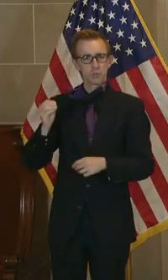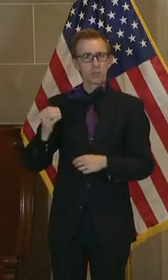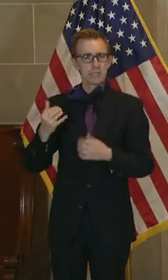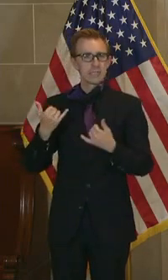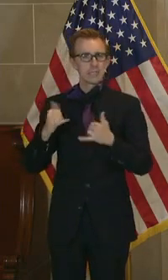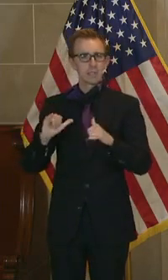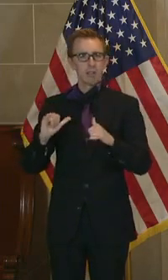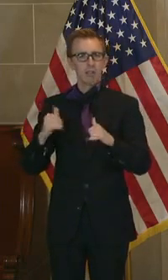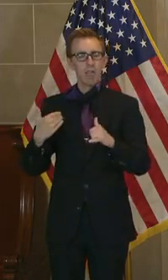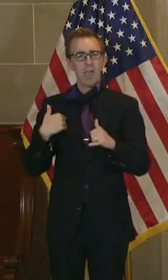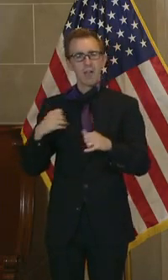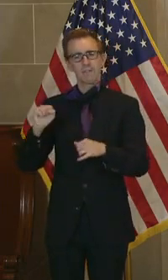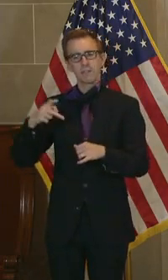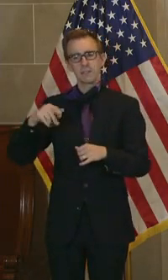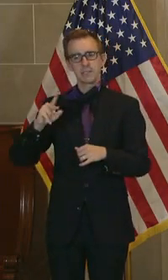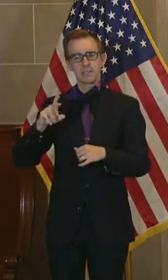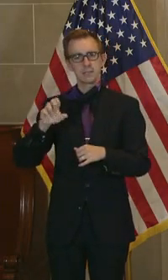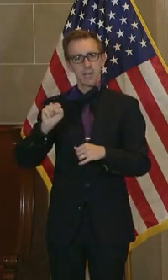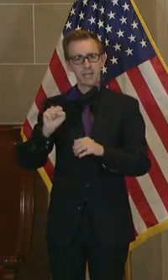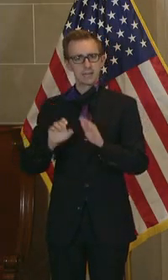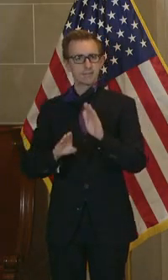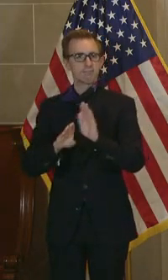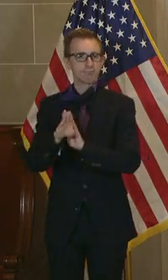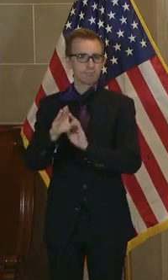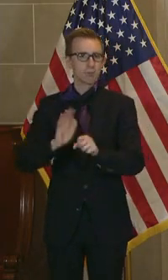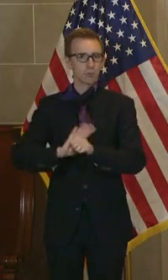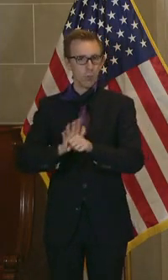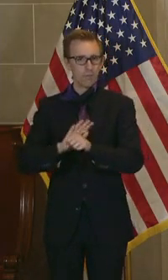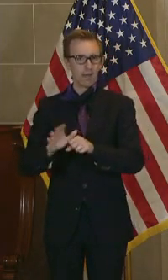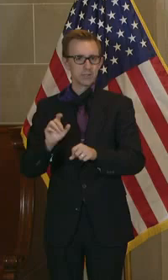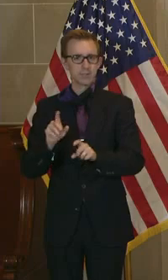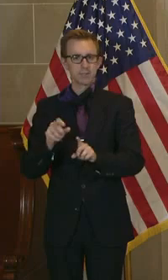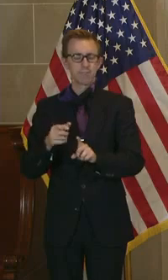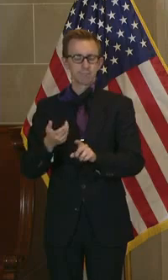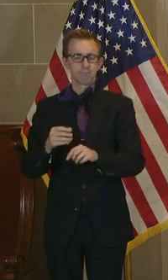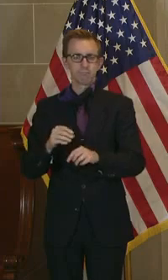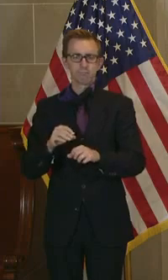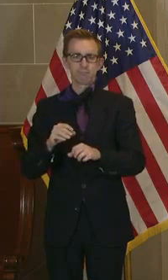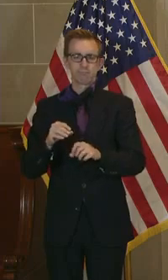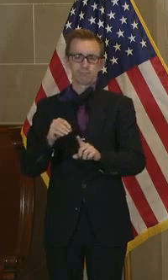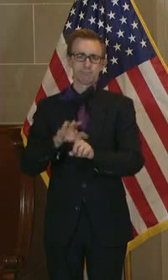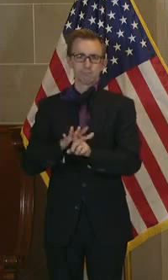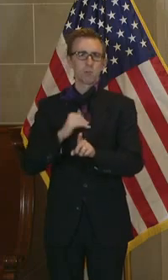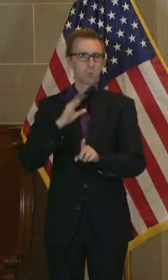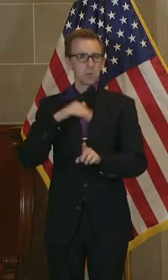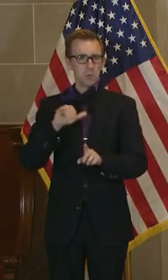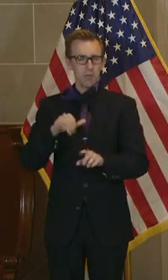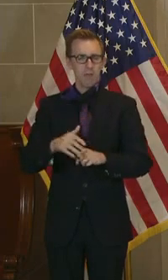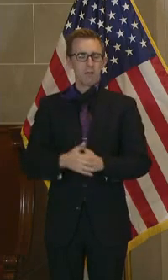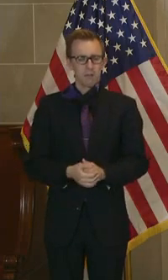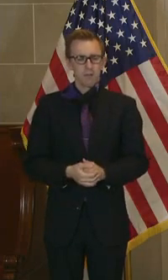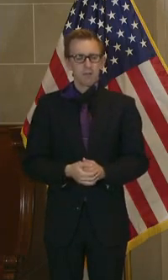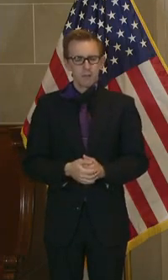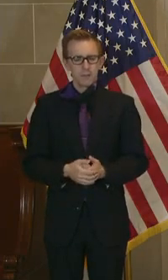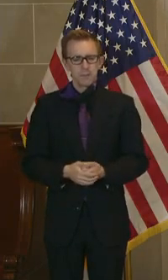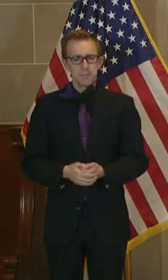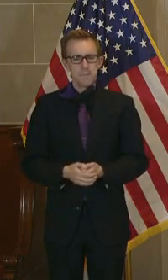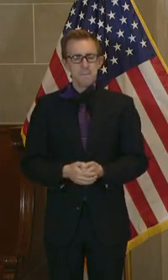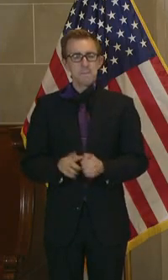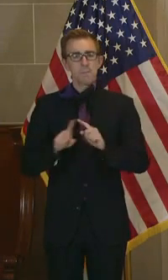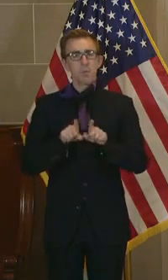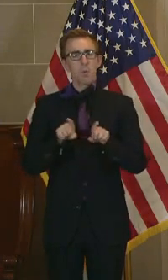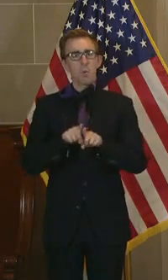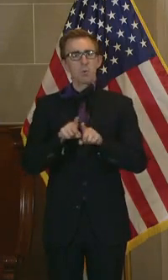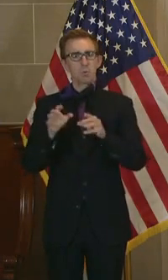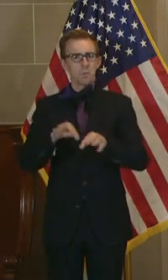to have spikes in the coronavirus. So we knew that when we opened it up. We knew that from the data we had. But I think it's also